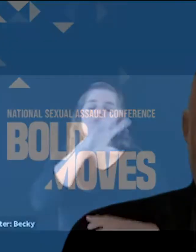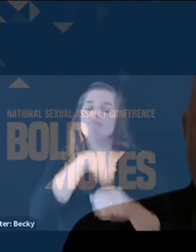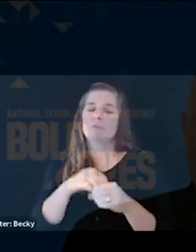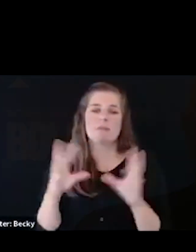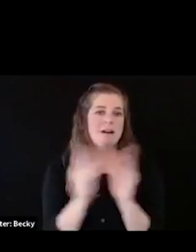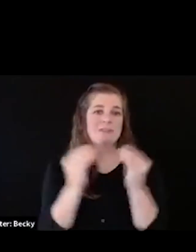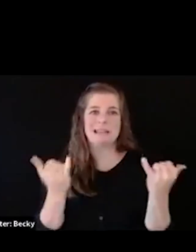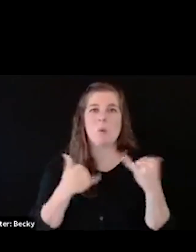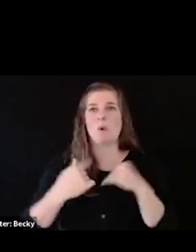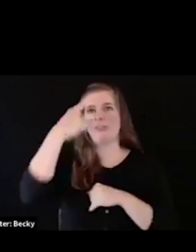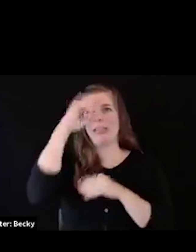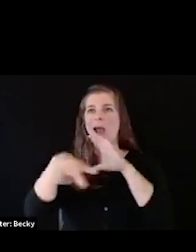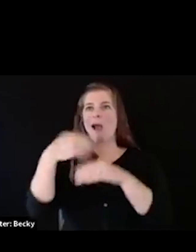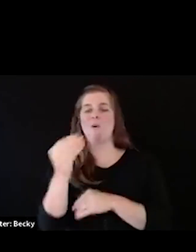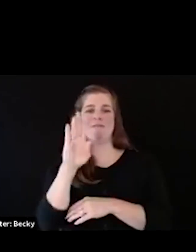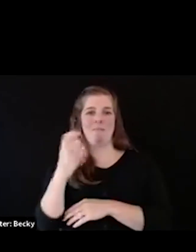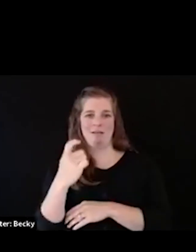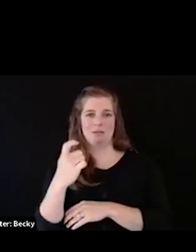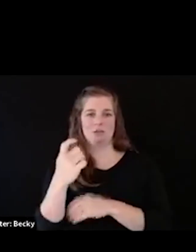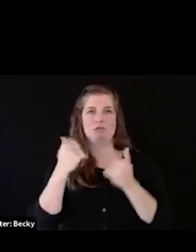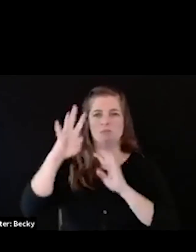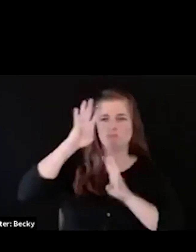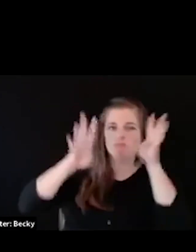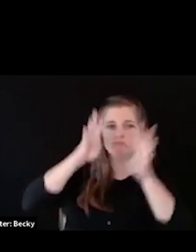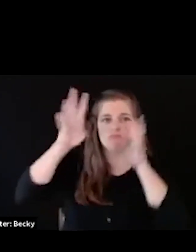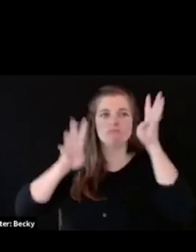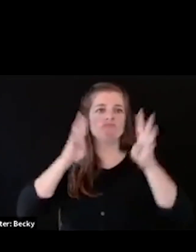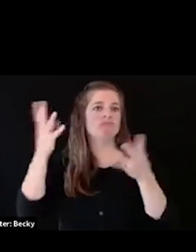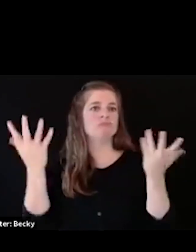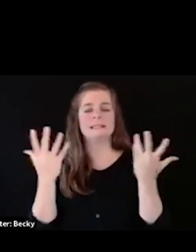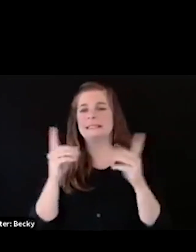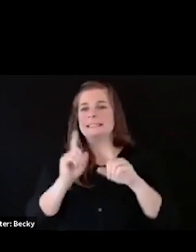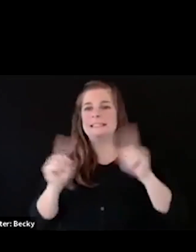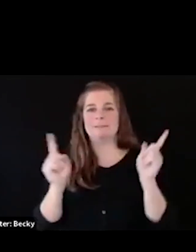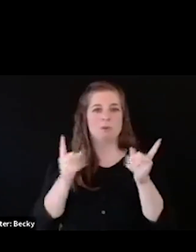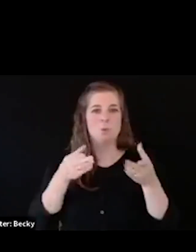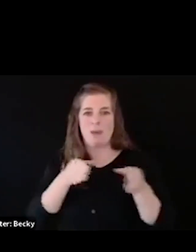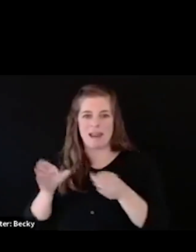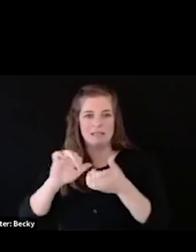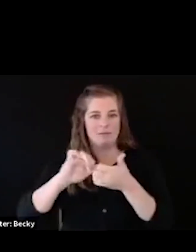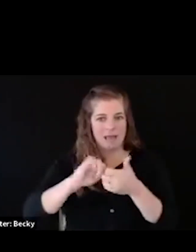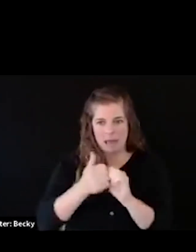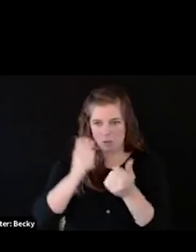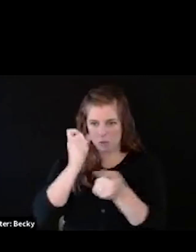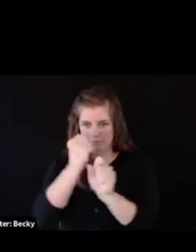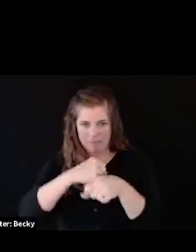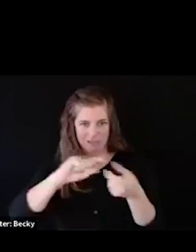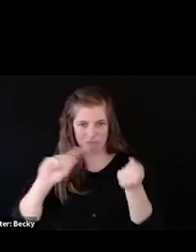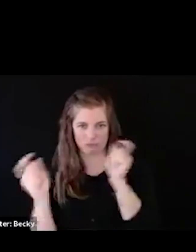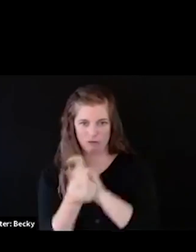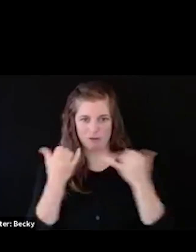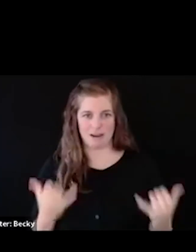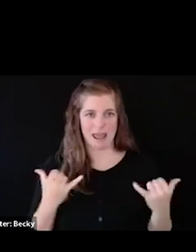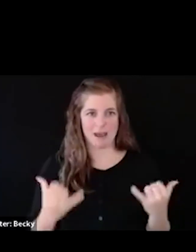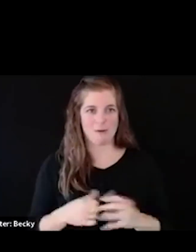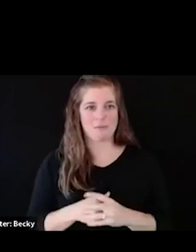of the box, as well as thinking in more sort of ambitious terms about what needs to happen at this time. And